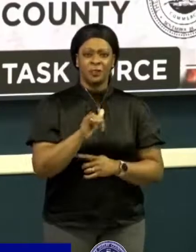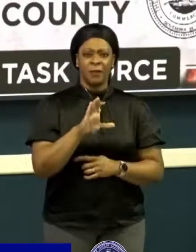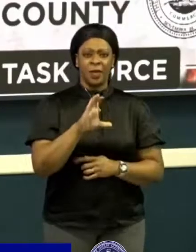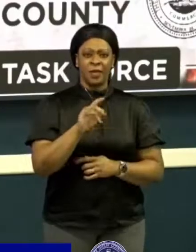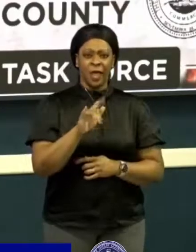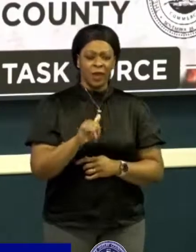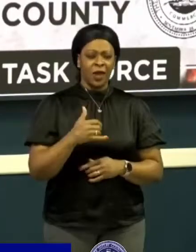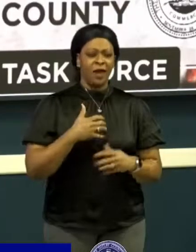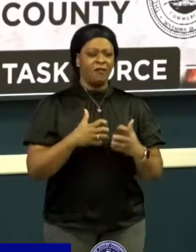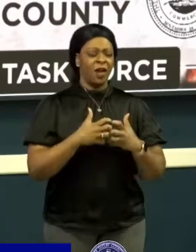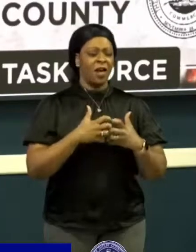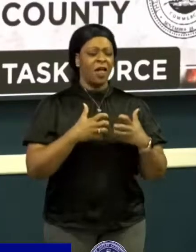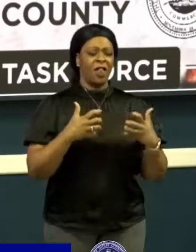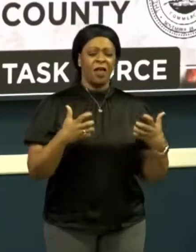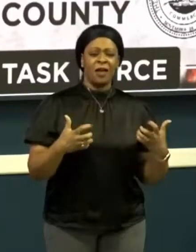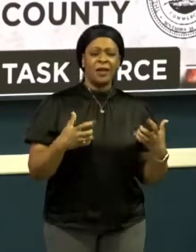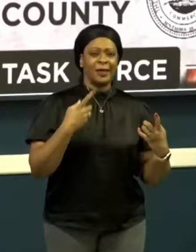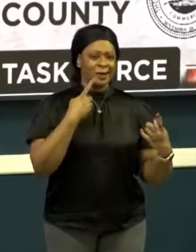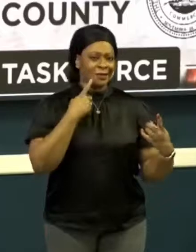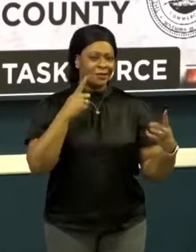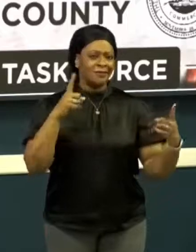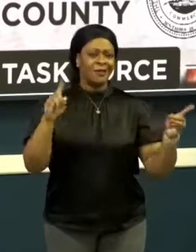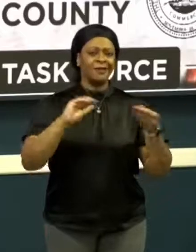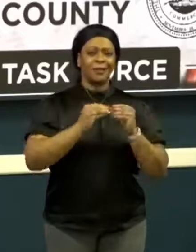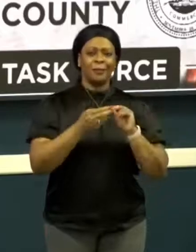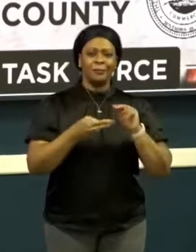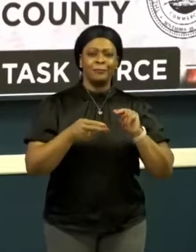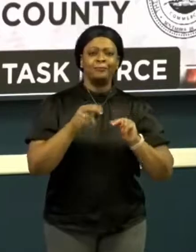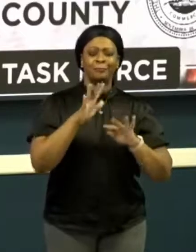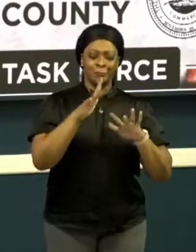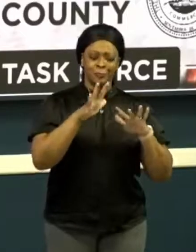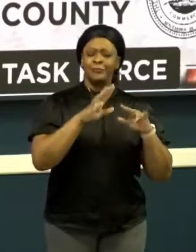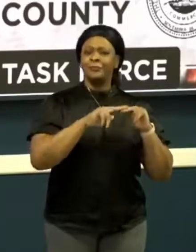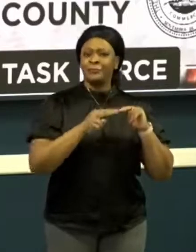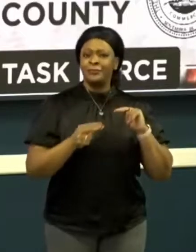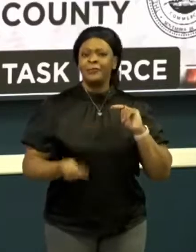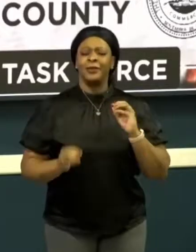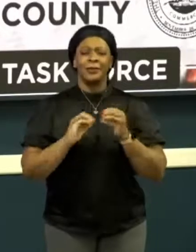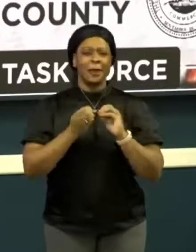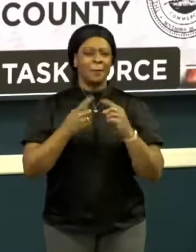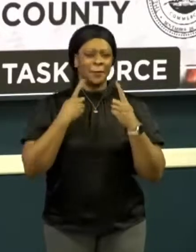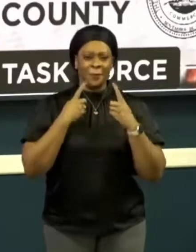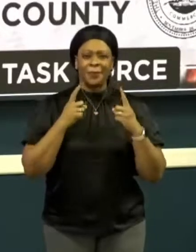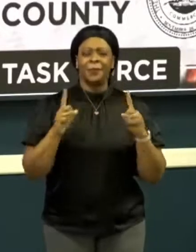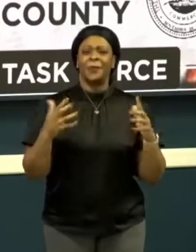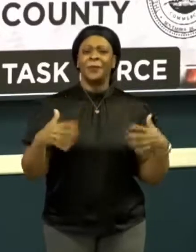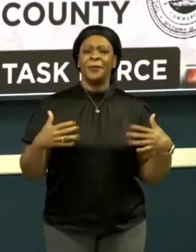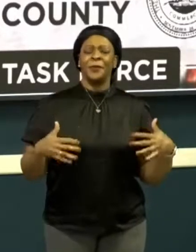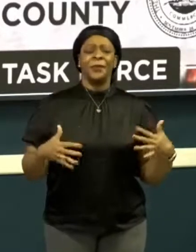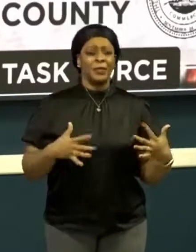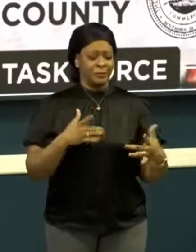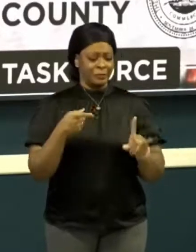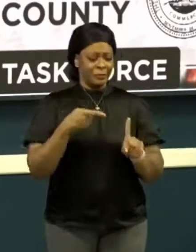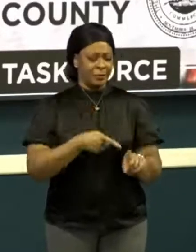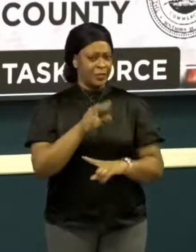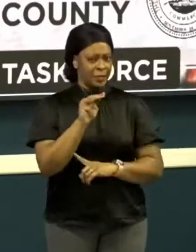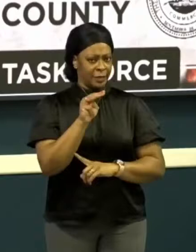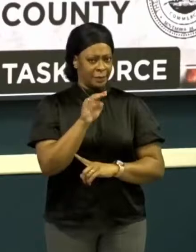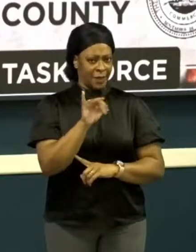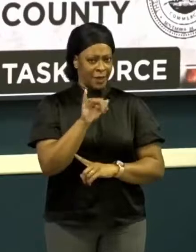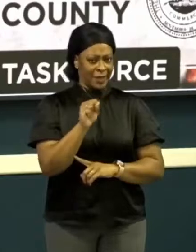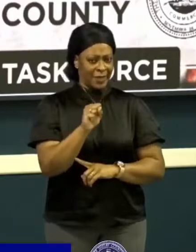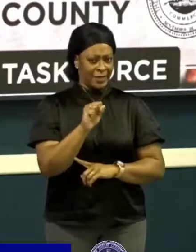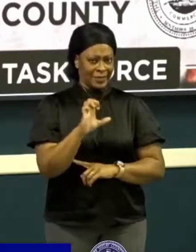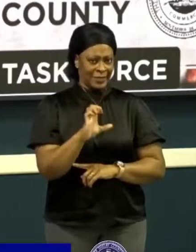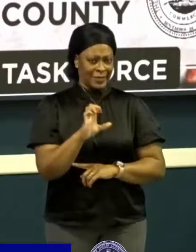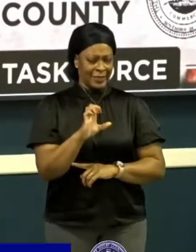Memphis. We've had a lot of success with the numbers of cases decreasing recently. What about when it comes to